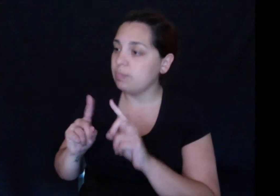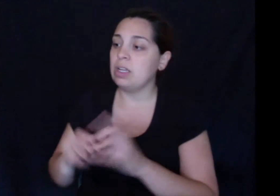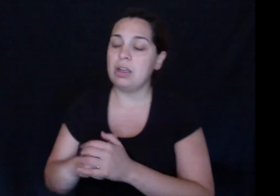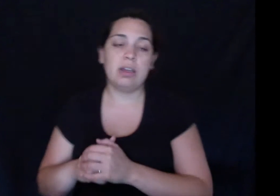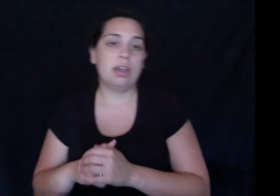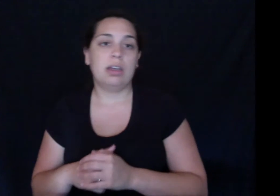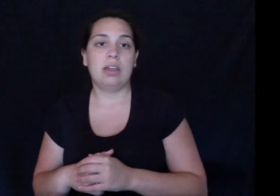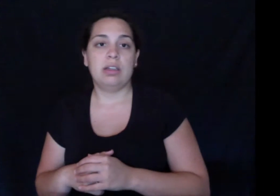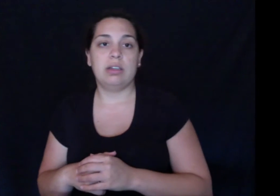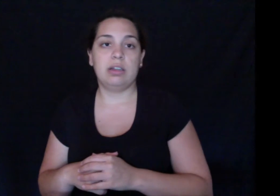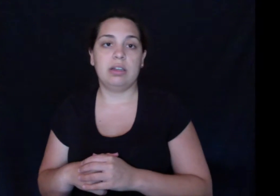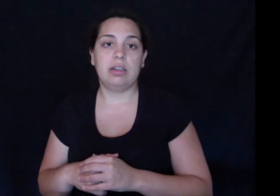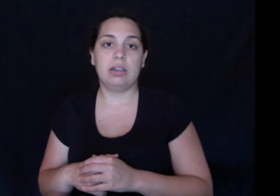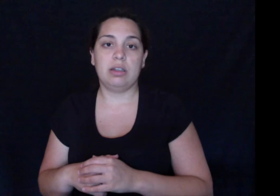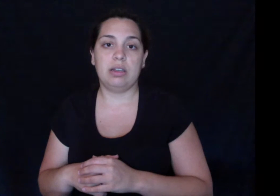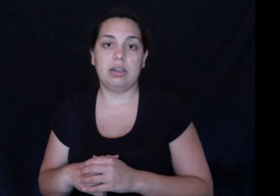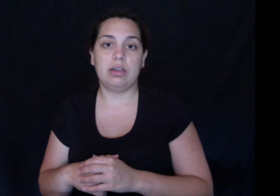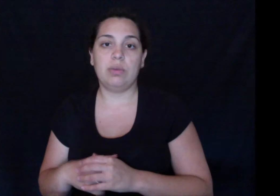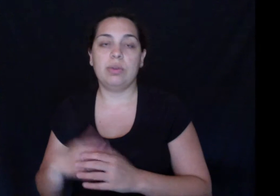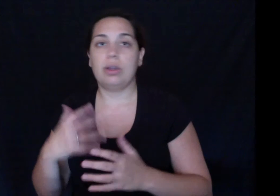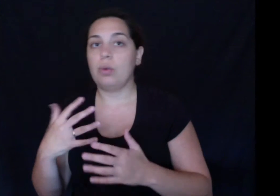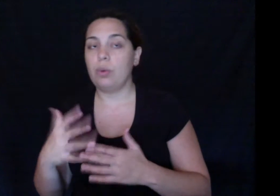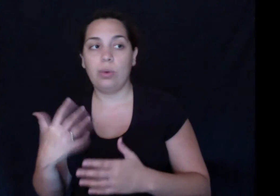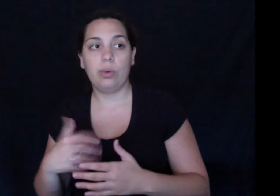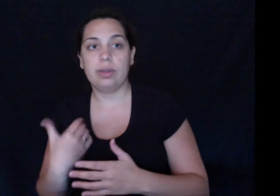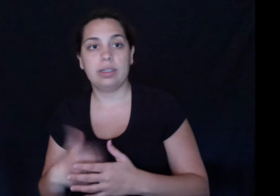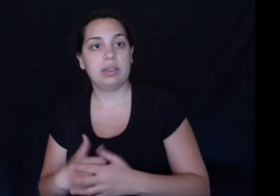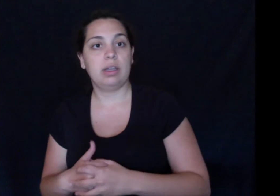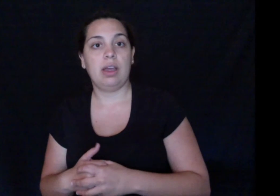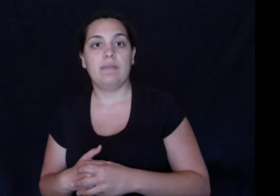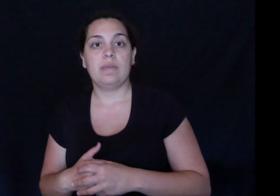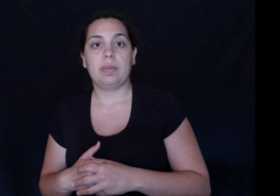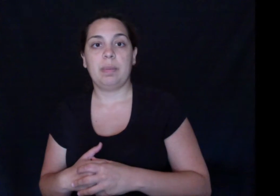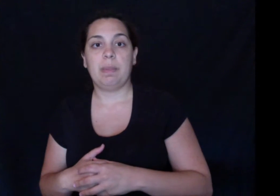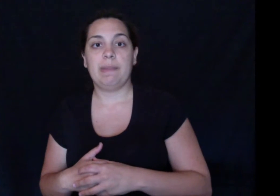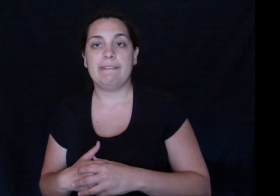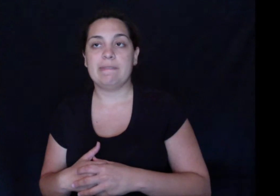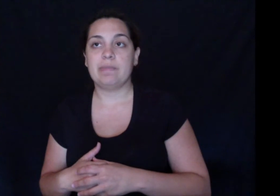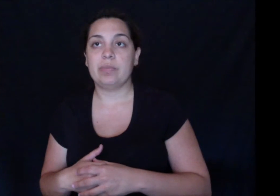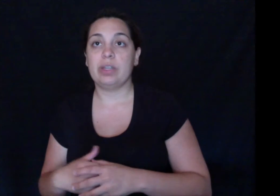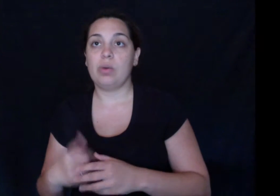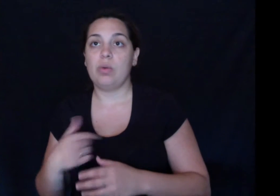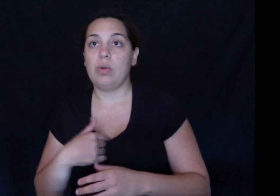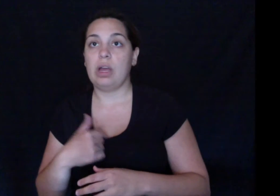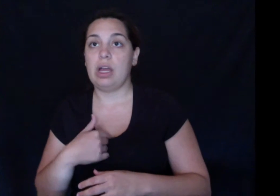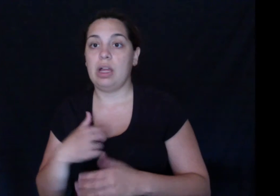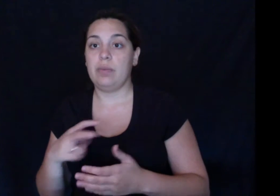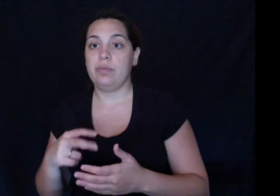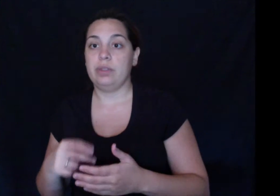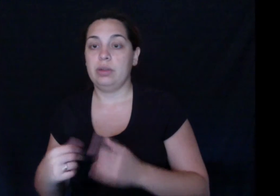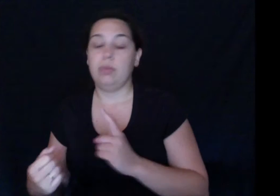so nicely before. I'm not gonna lie, there is pain. It's surgery, but it wasn't that bad. I woke up and it